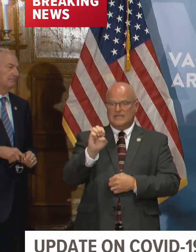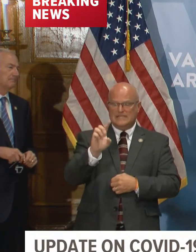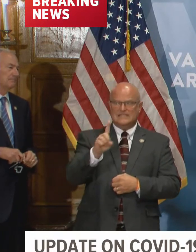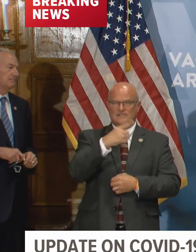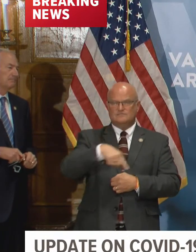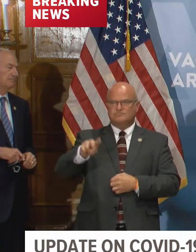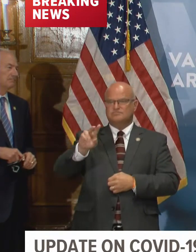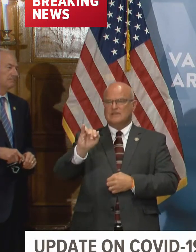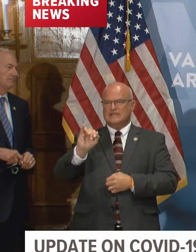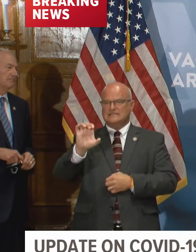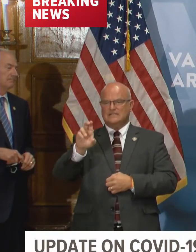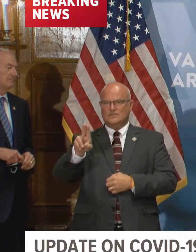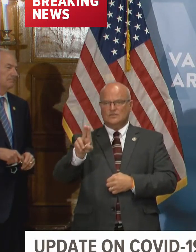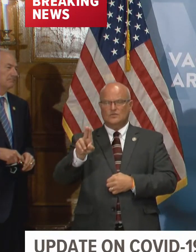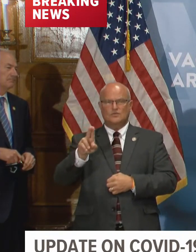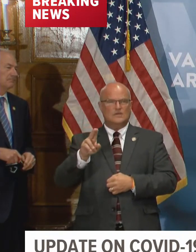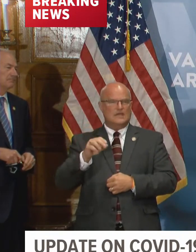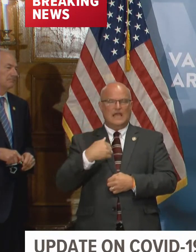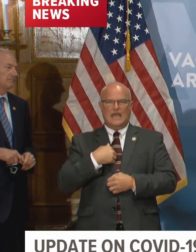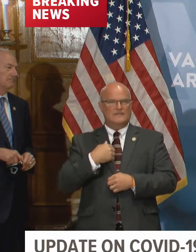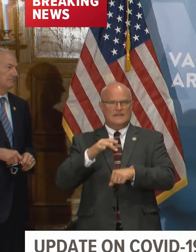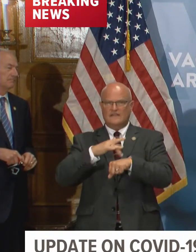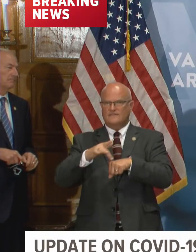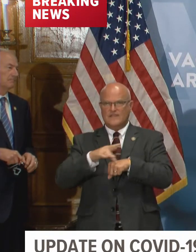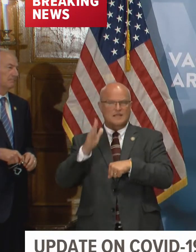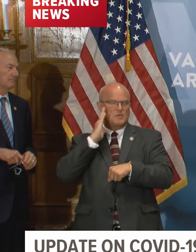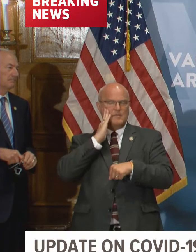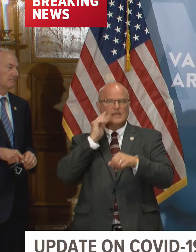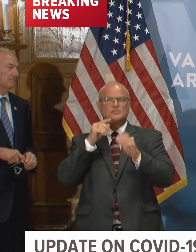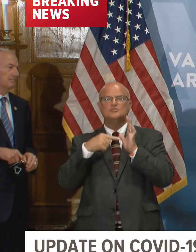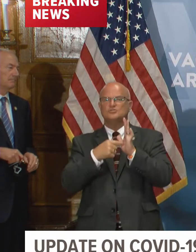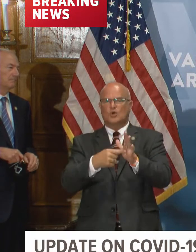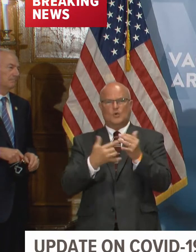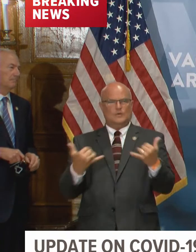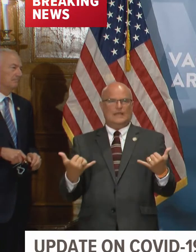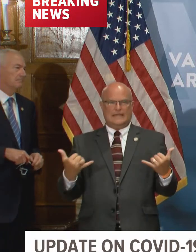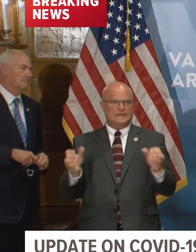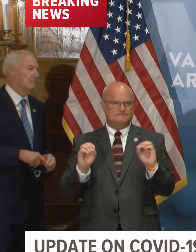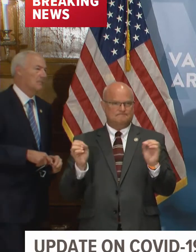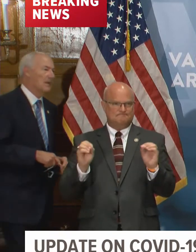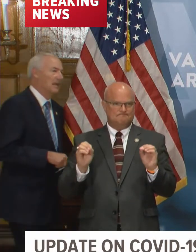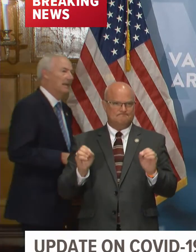ICUs, doesn't have any availability showing on the dashboard.